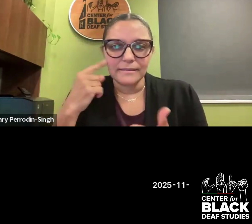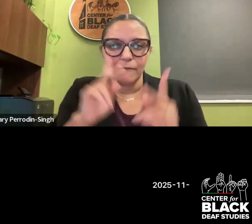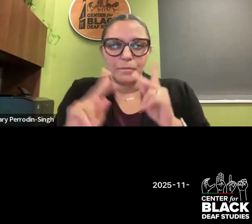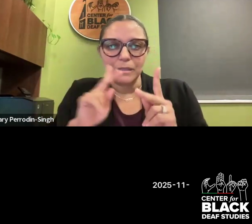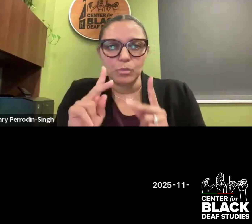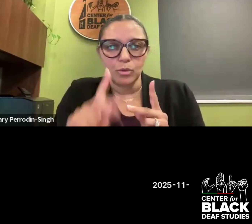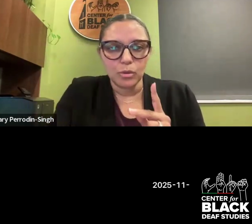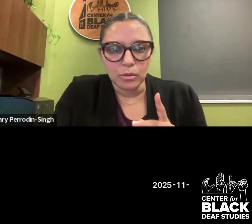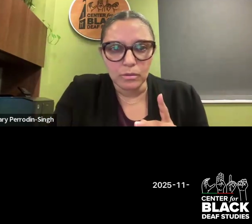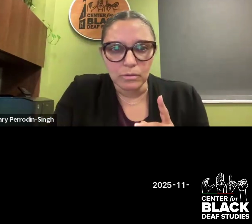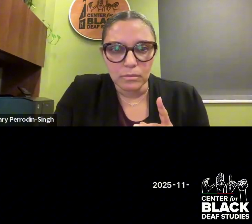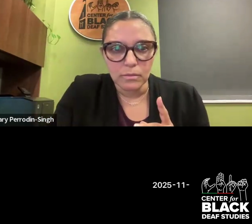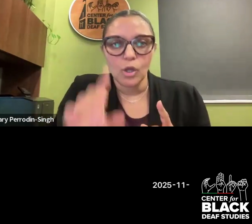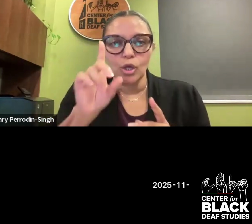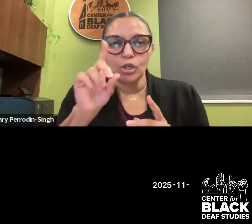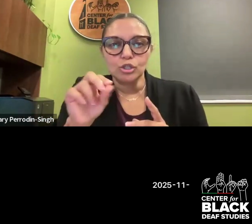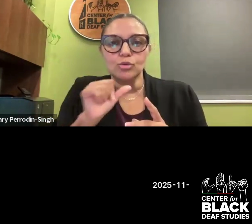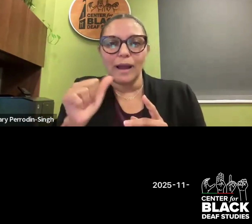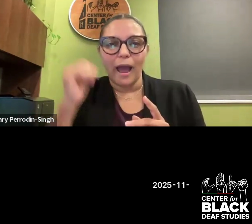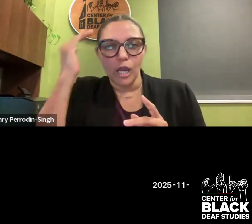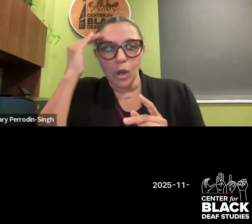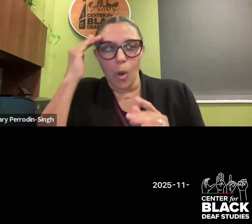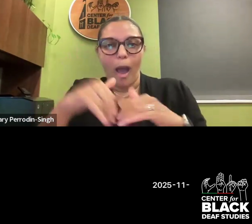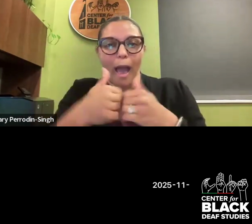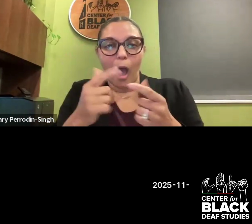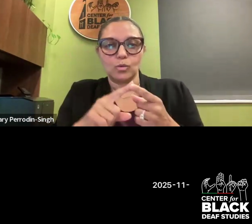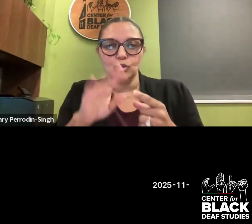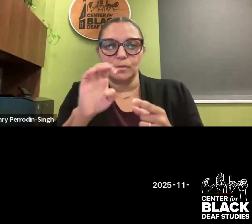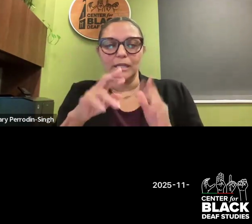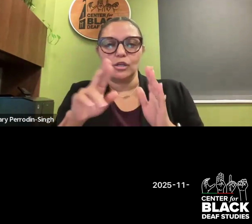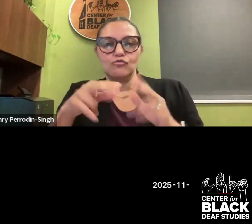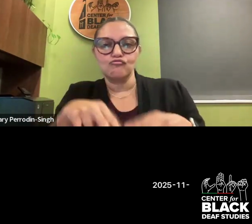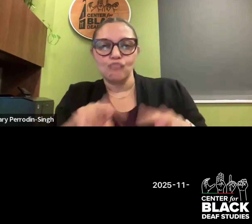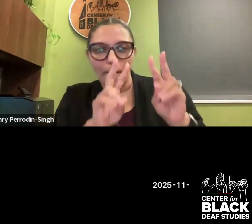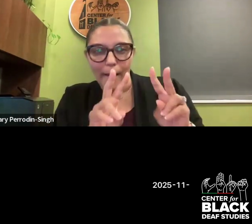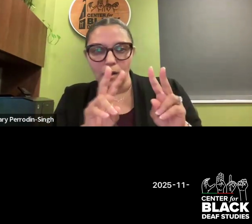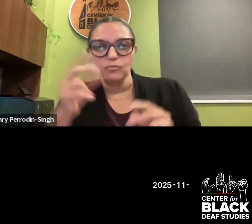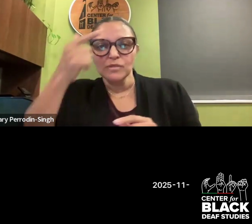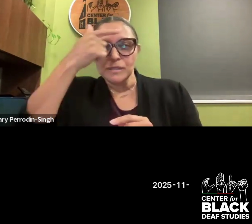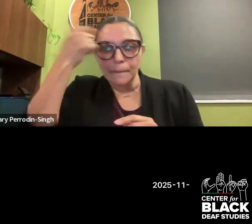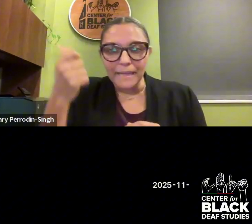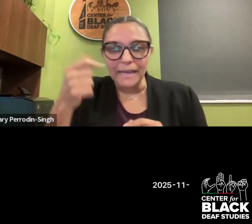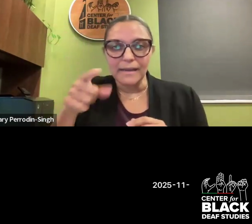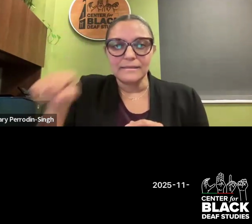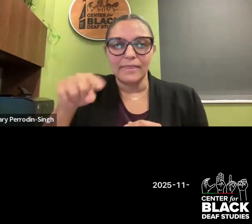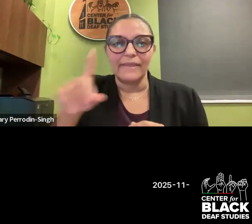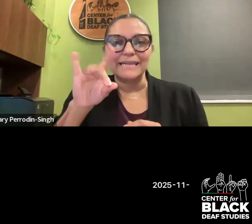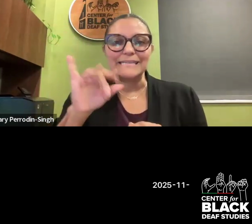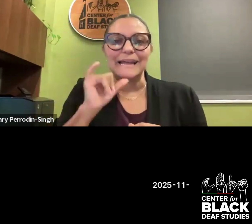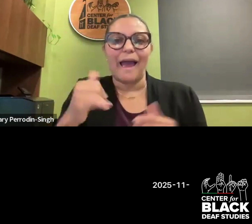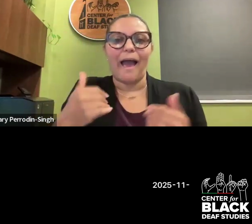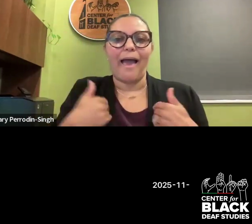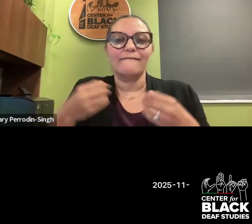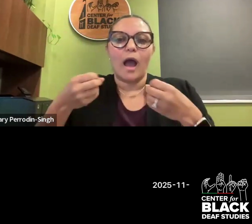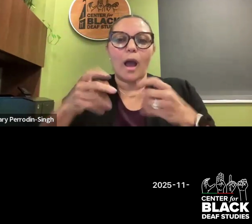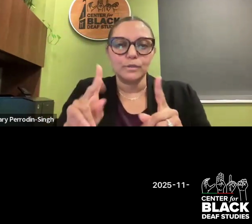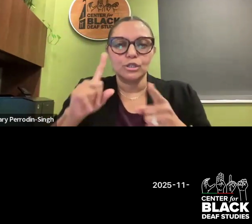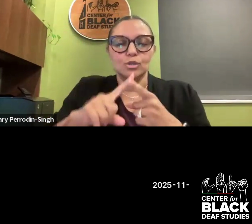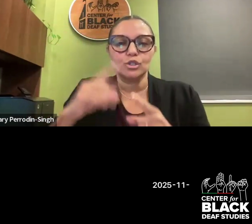deaf people do not know how to be role models because they did not have the opportunity